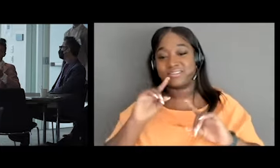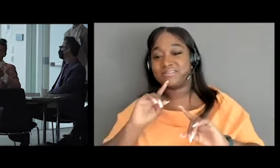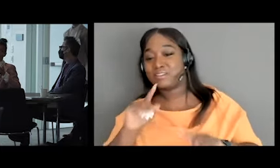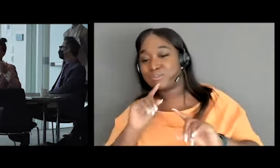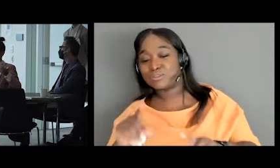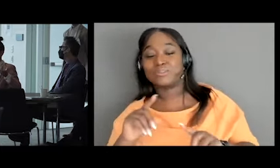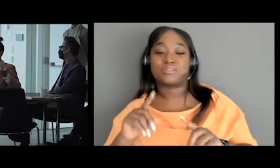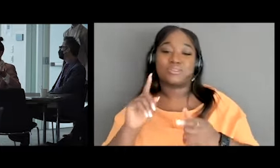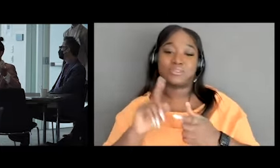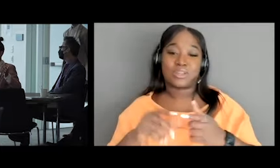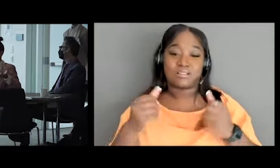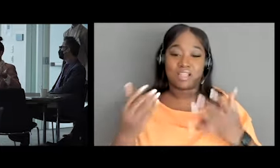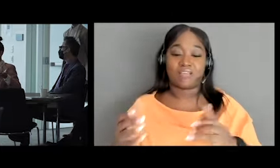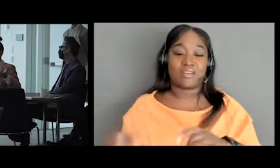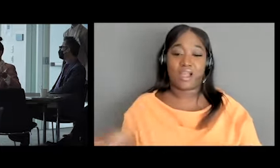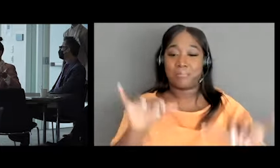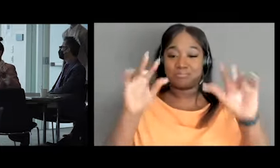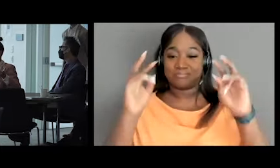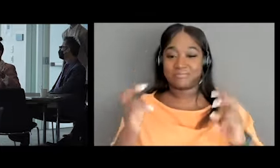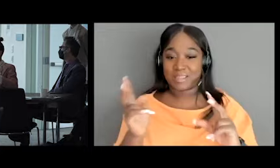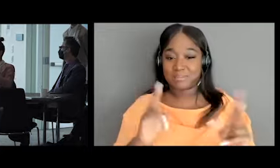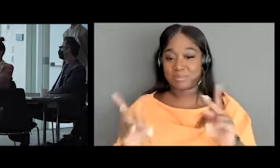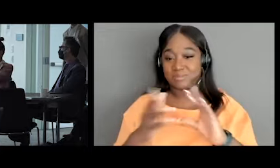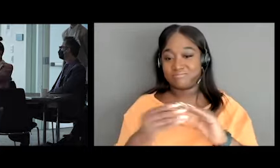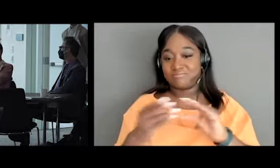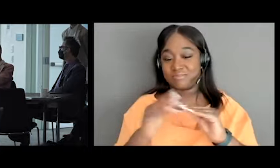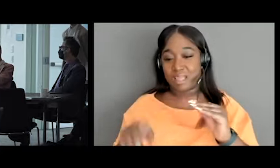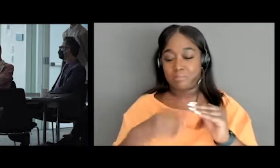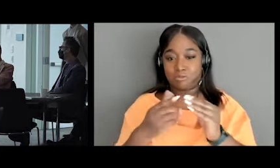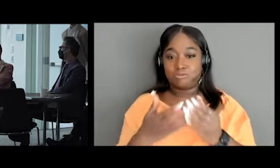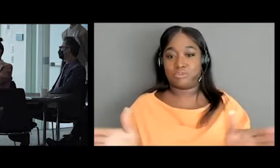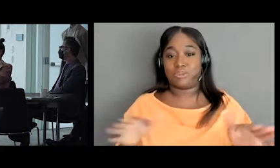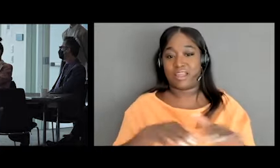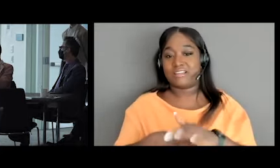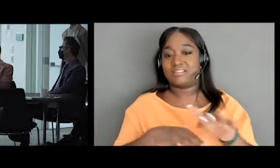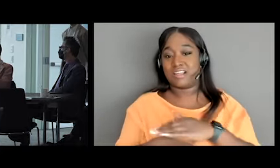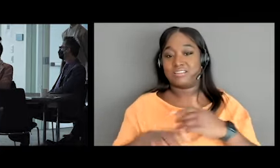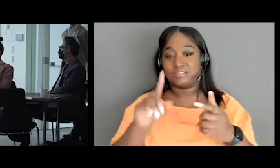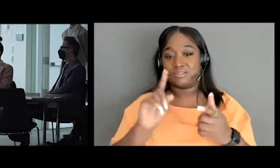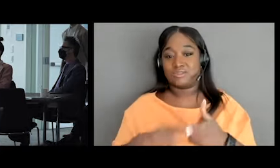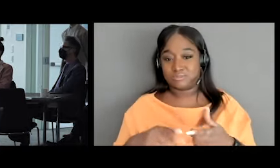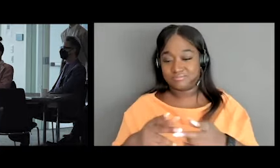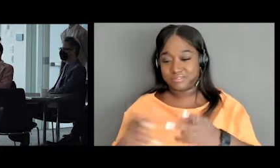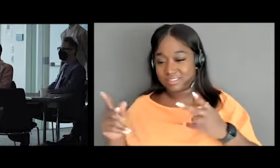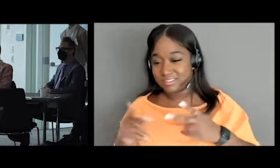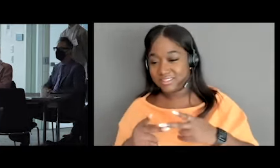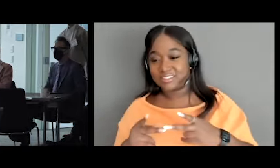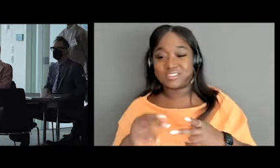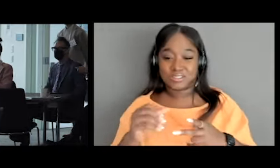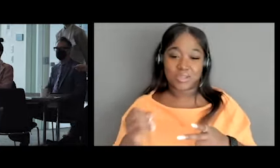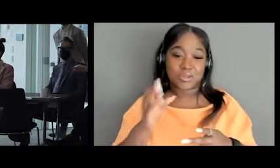especially around a sort of generalized access to destinations. So we'll be moving on from this topic right now, but we'll be coming back to it.